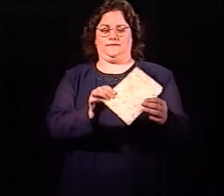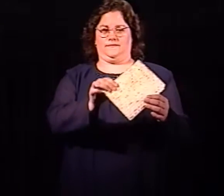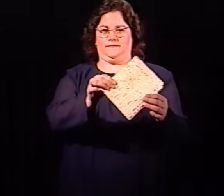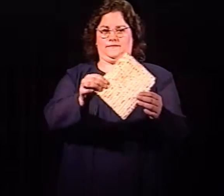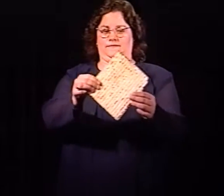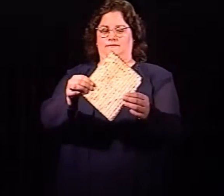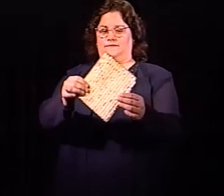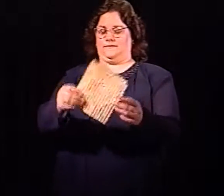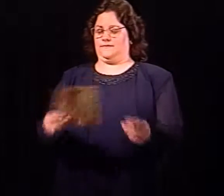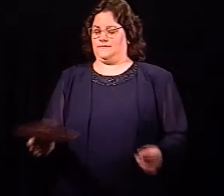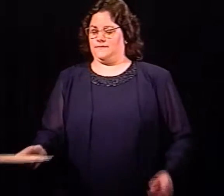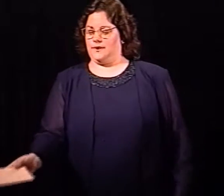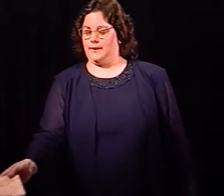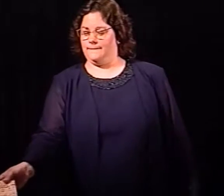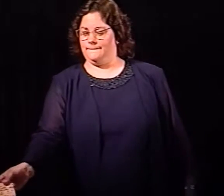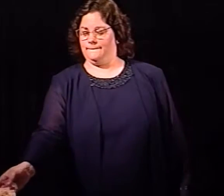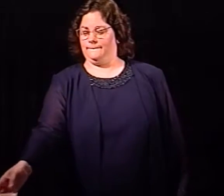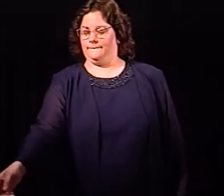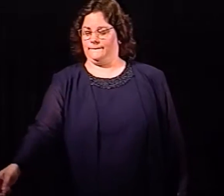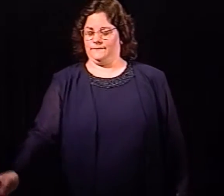This is the matzah.